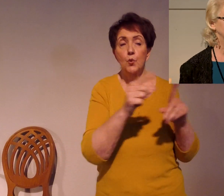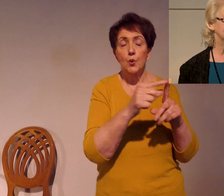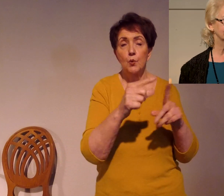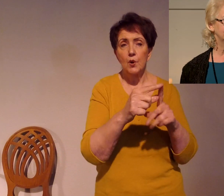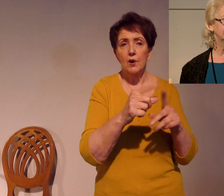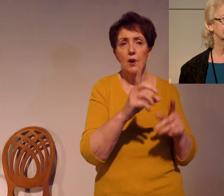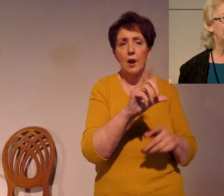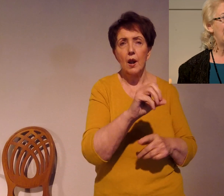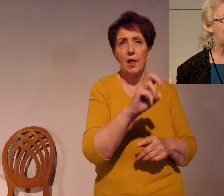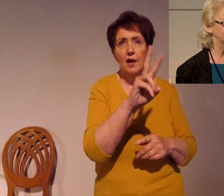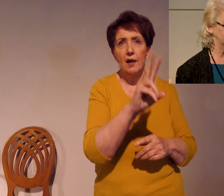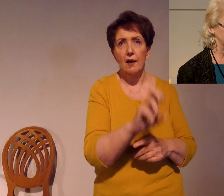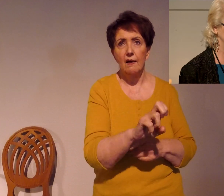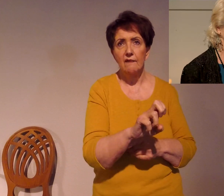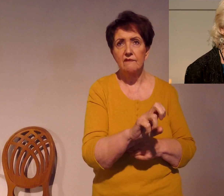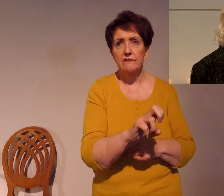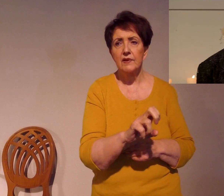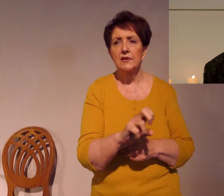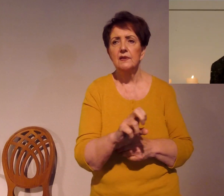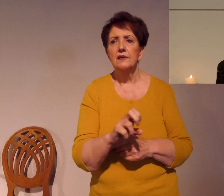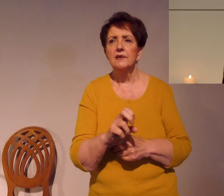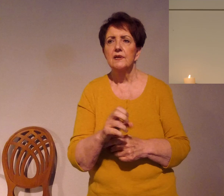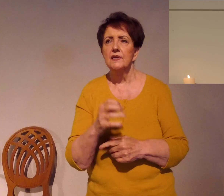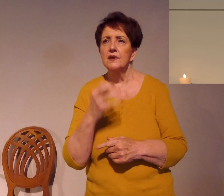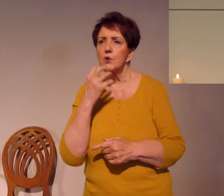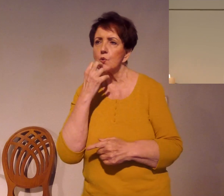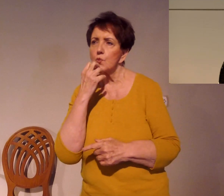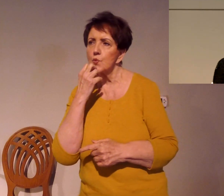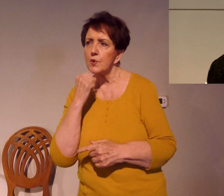also be translated into avarice,